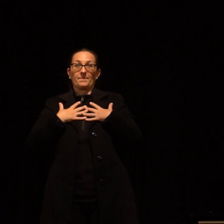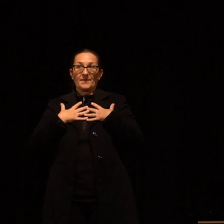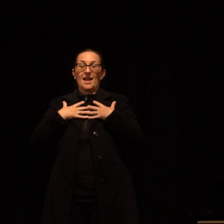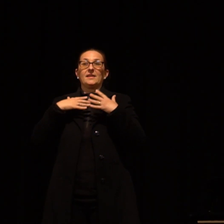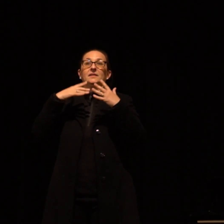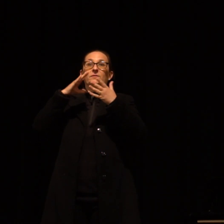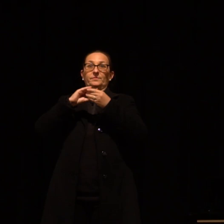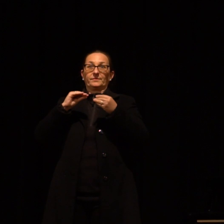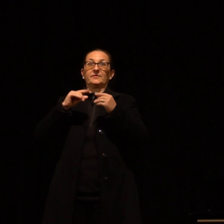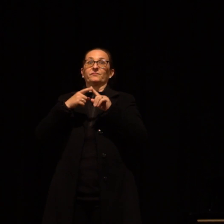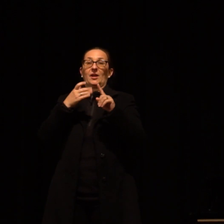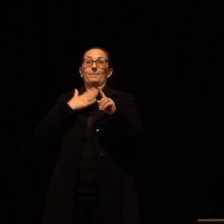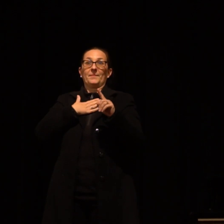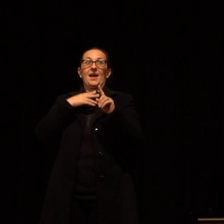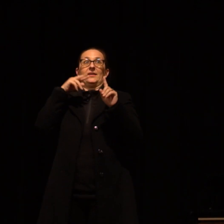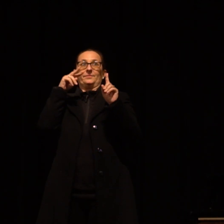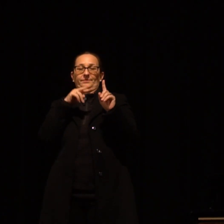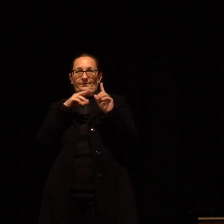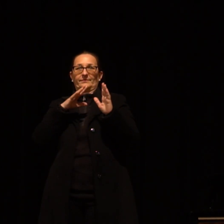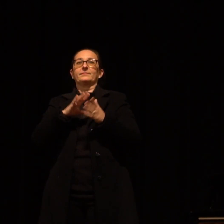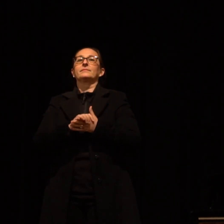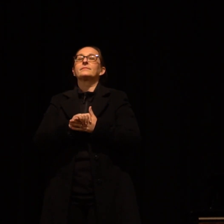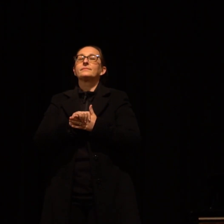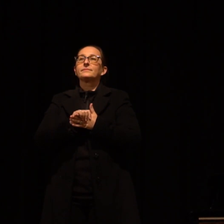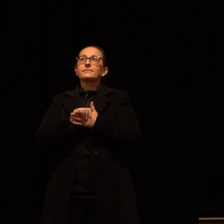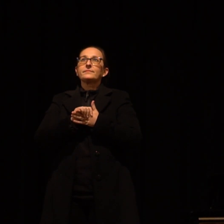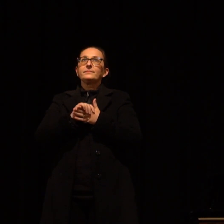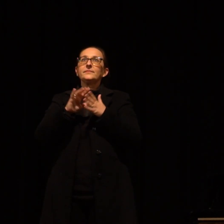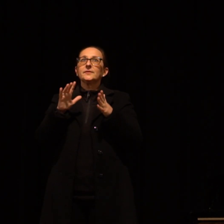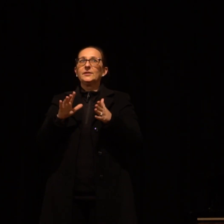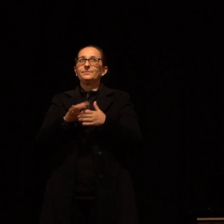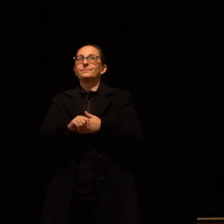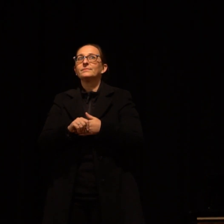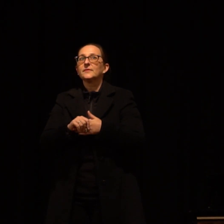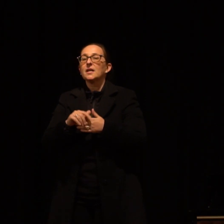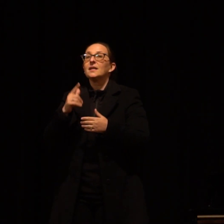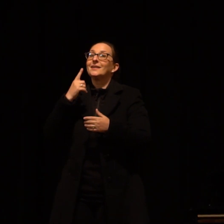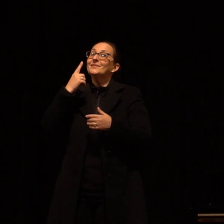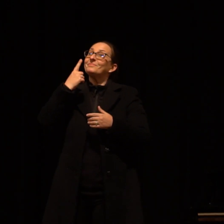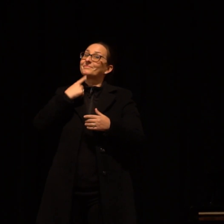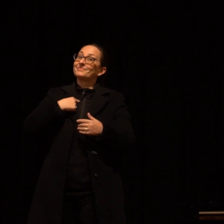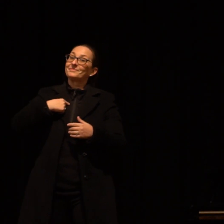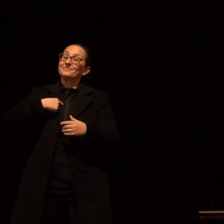from my deaf perspective, what I saw on this event.